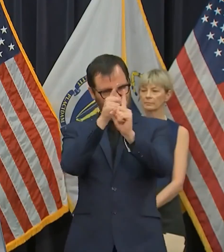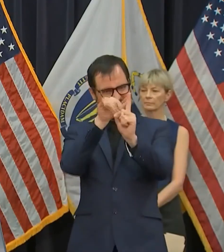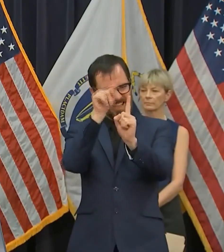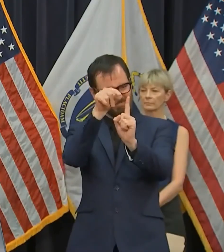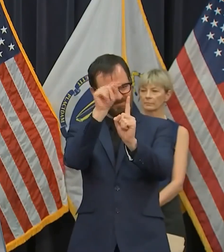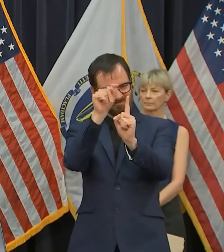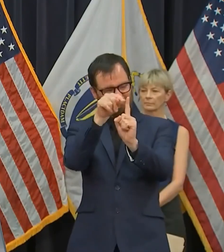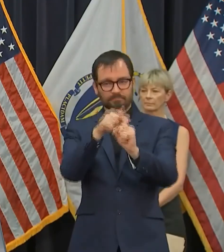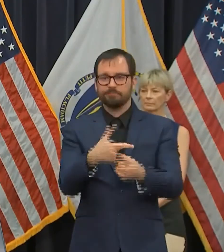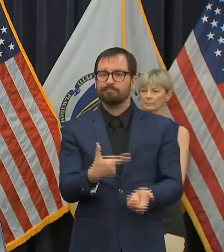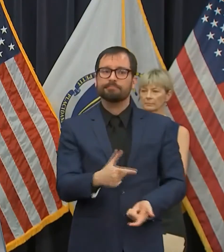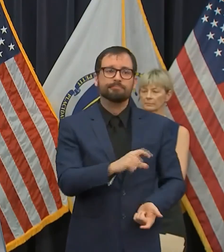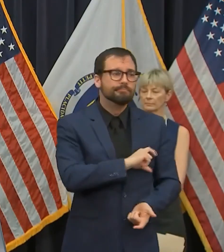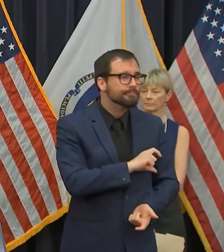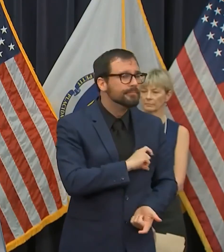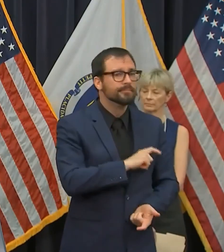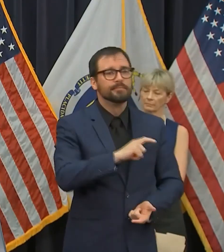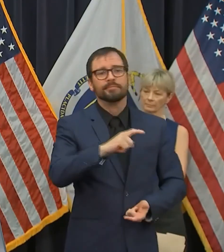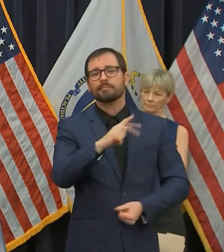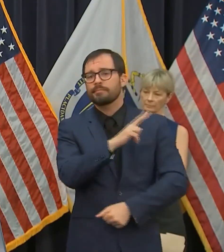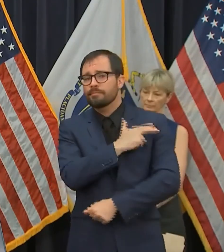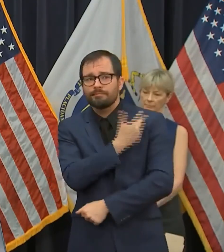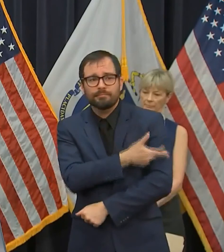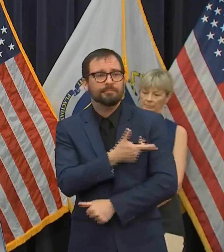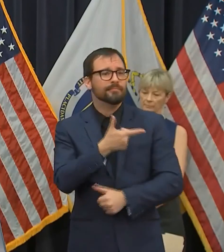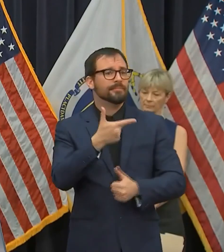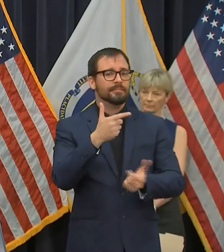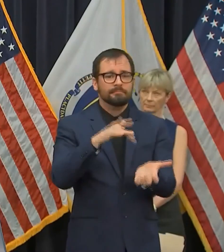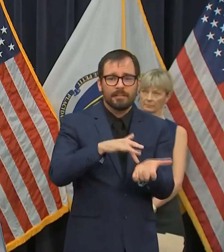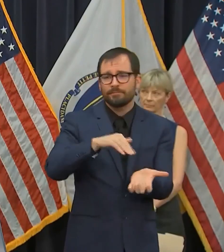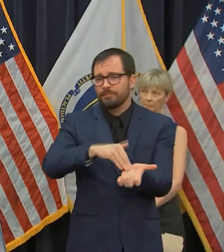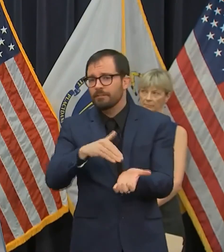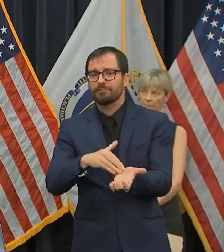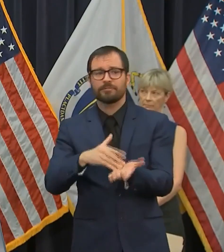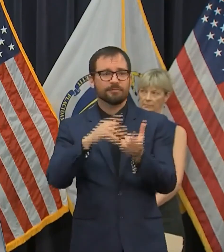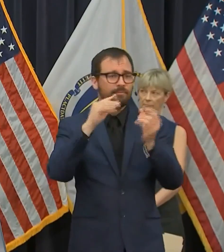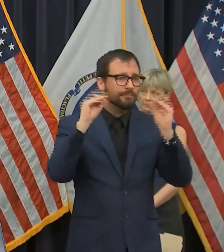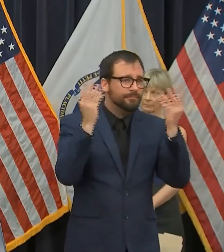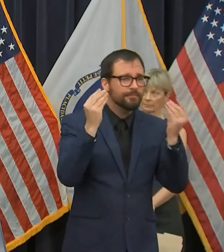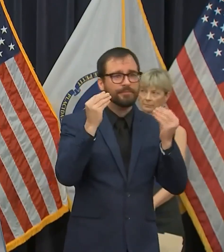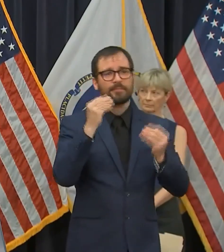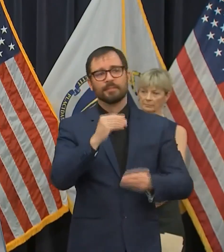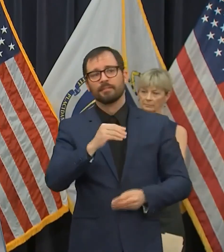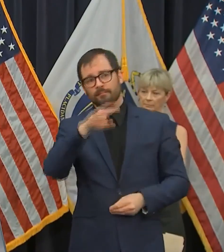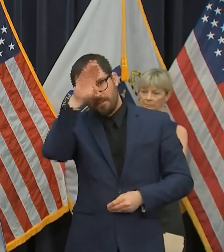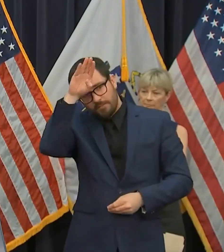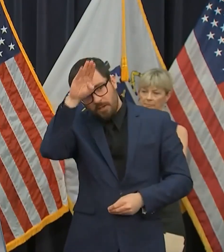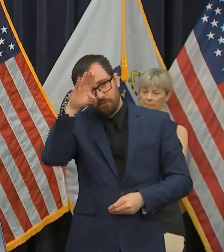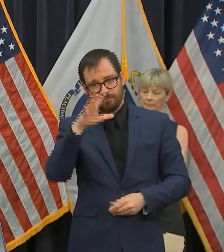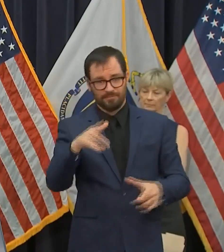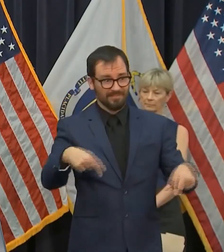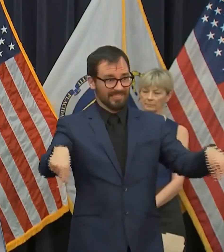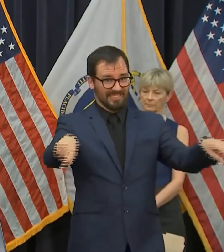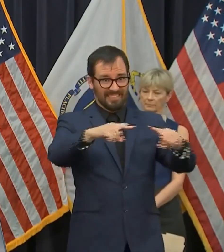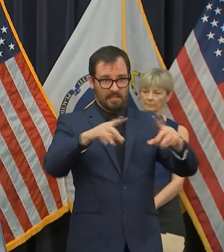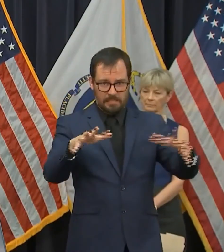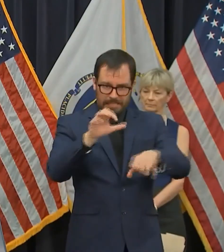our success in battling this disease, need us all to do everything we can to reduce the spread.